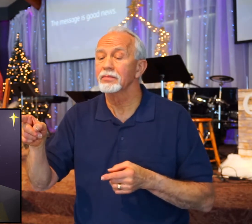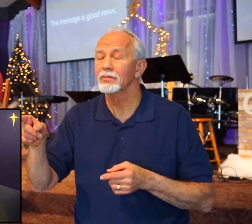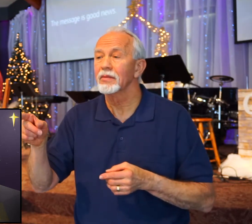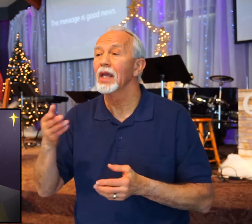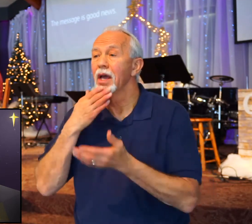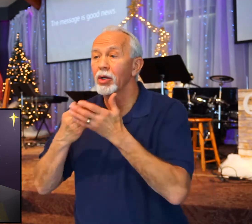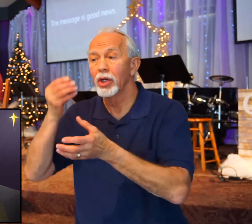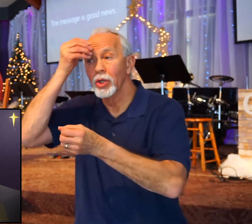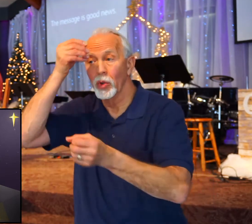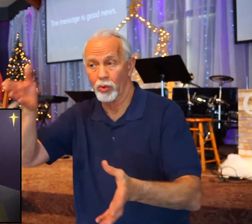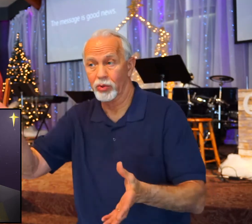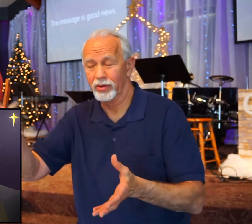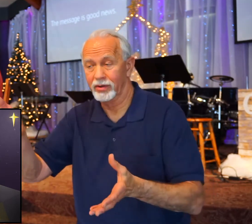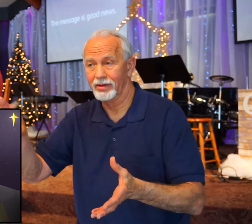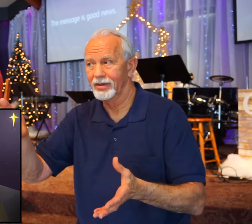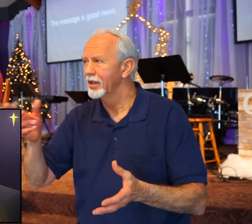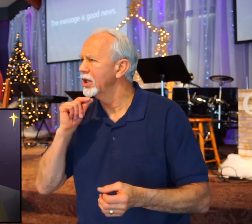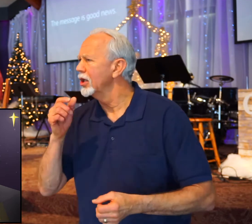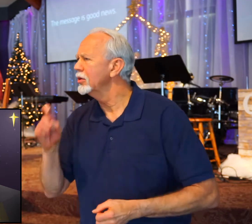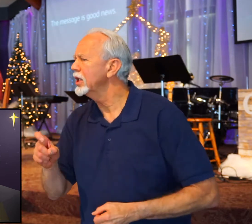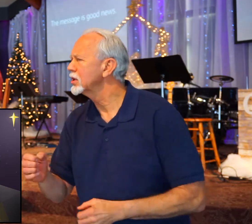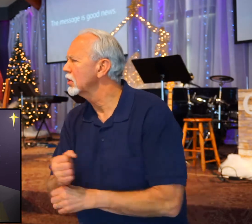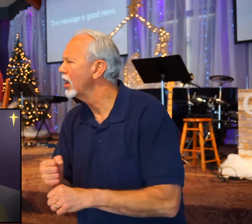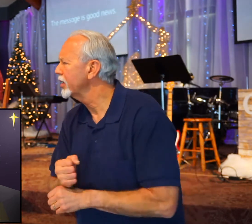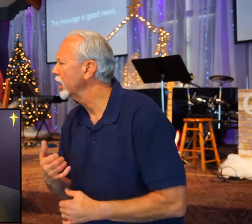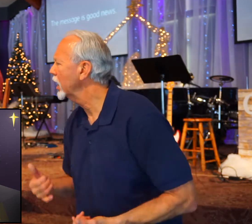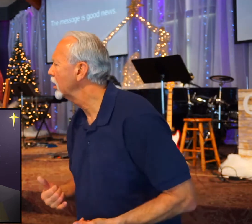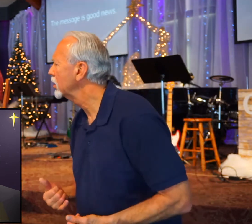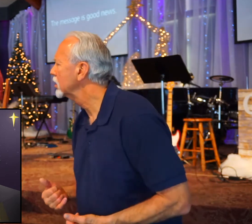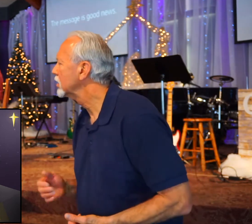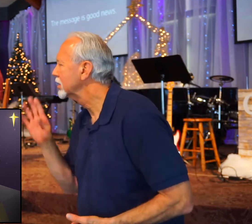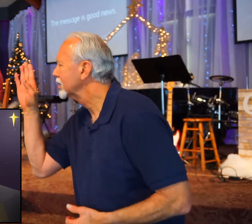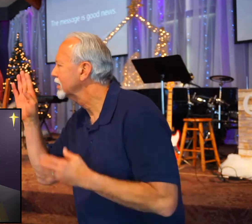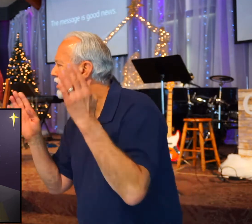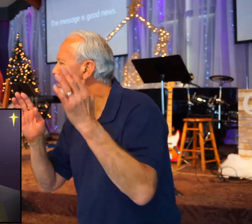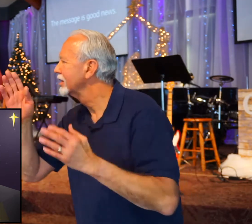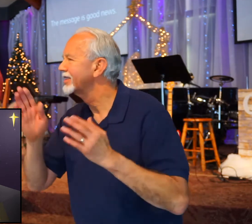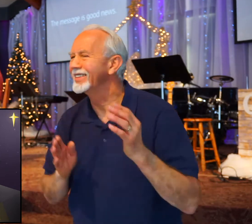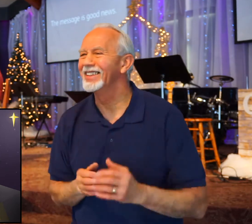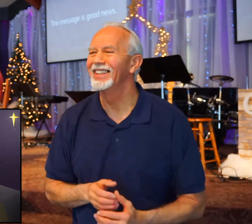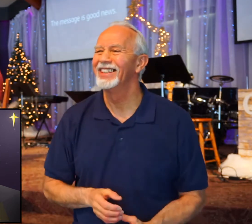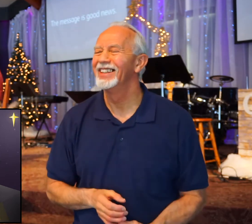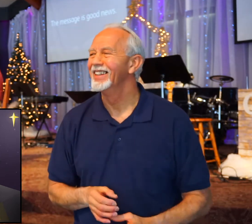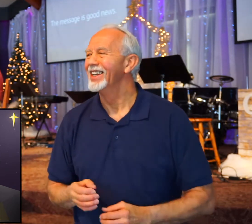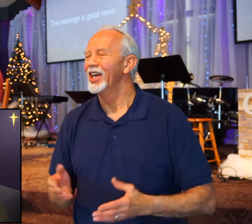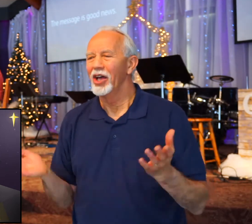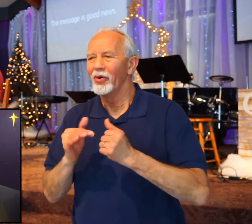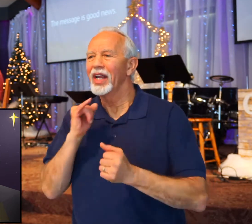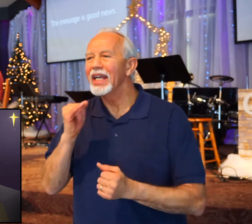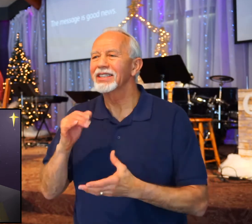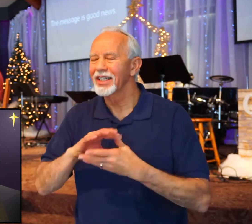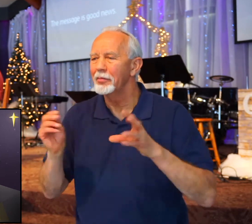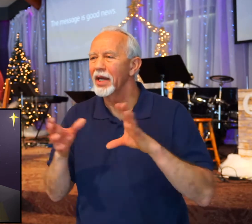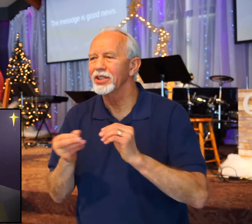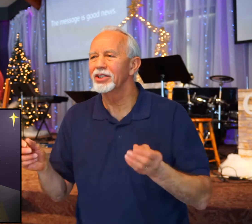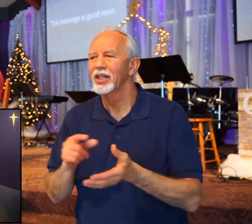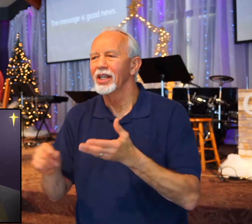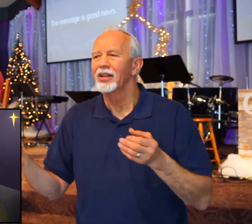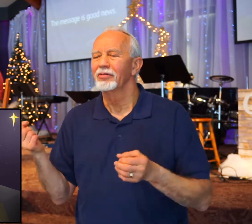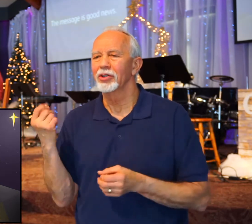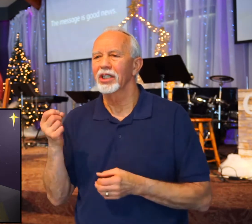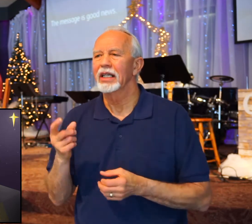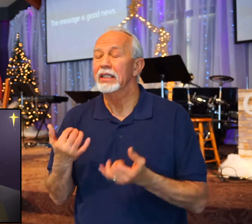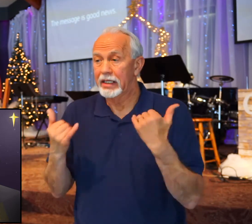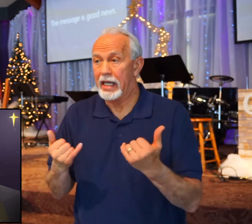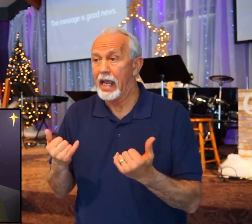good news. Who needs a cup of coffee? Good news. And what is the message? Verse 11, today in